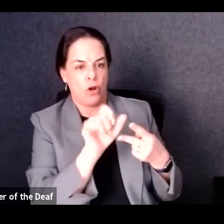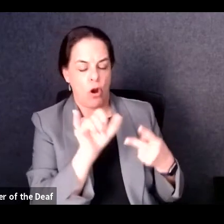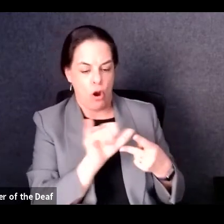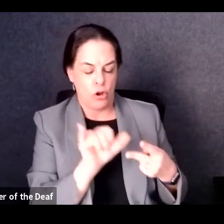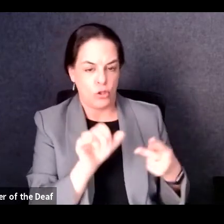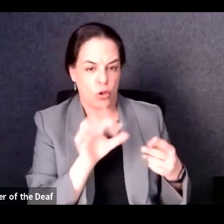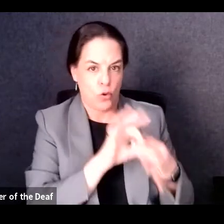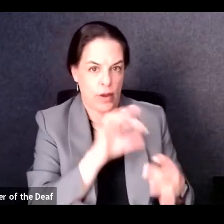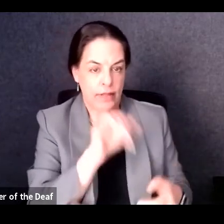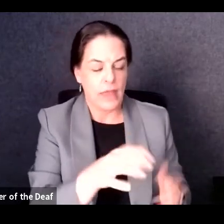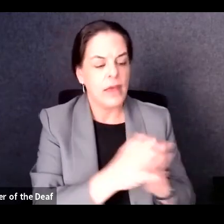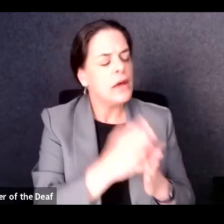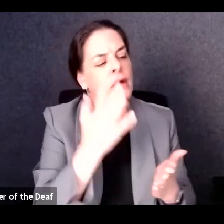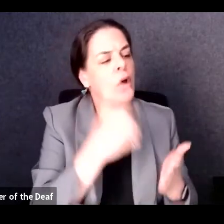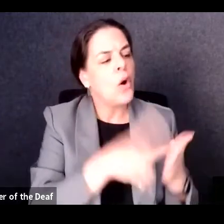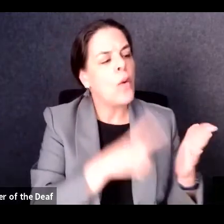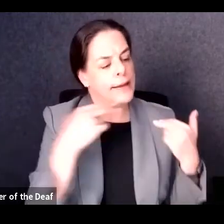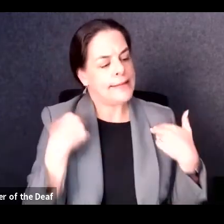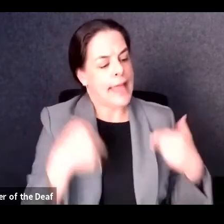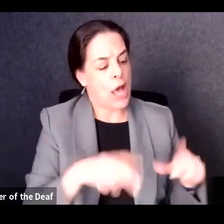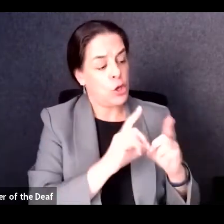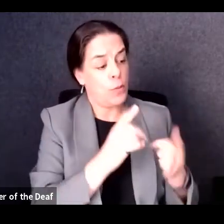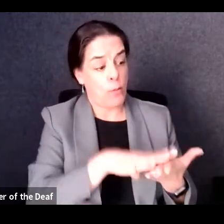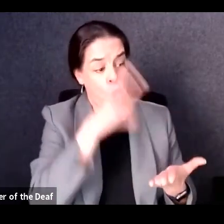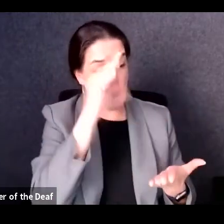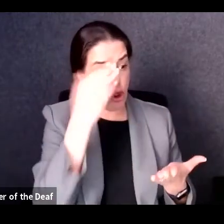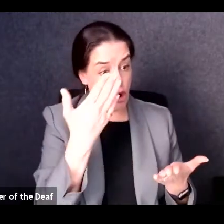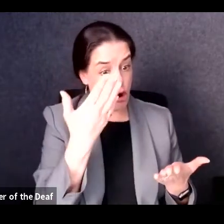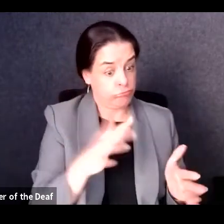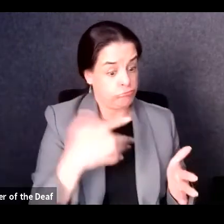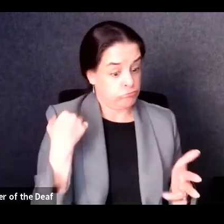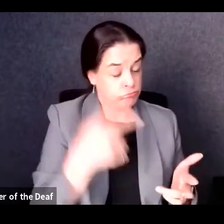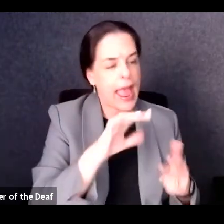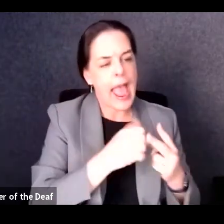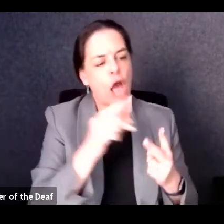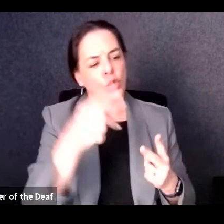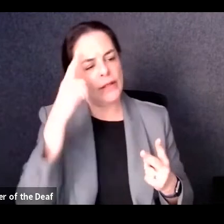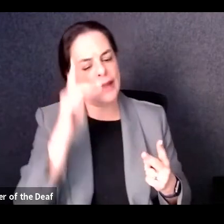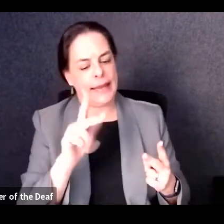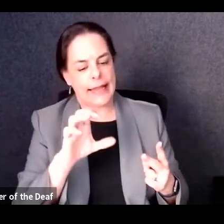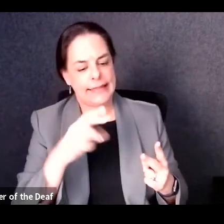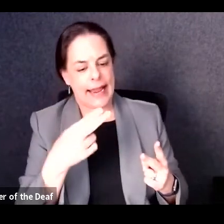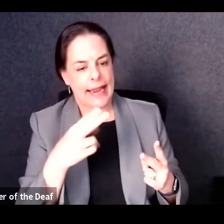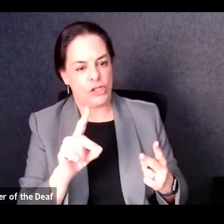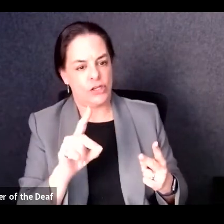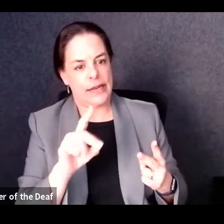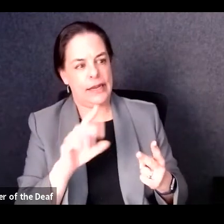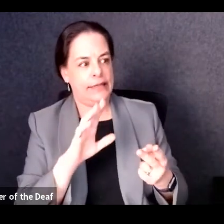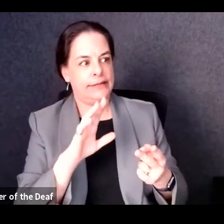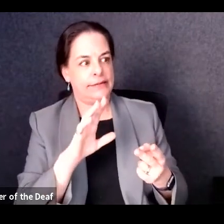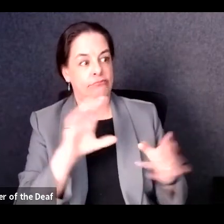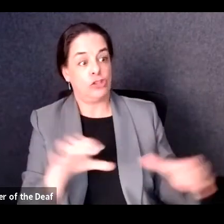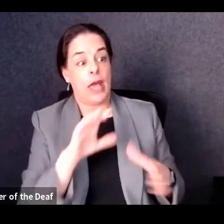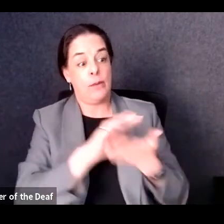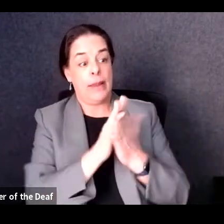related to that. He asks, what has the health department learned and how do you think Kchd has done in becoming the leader of the Big 4?